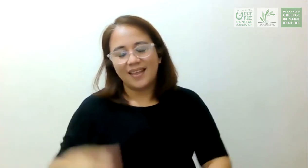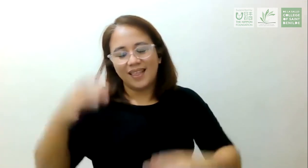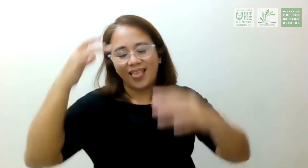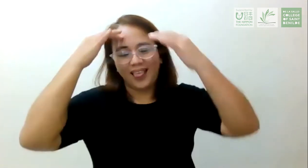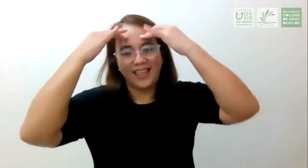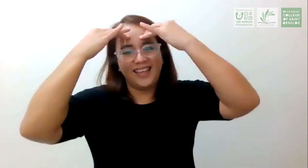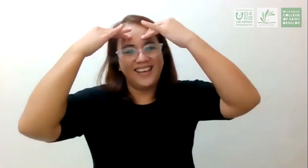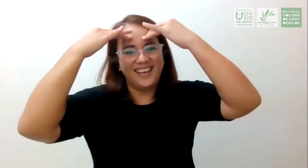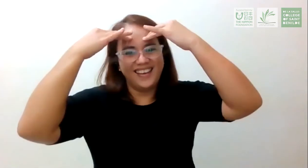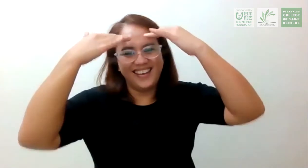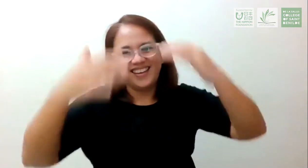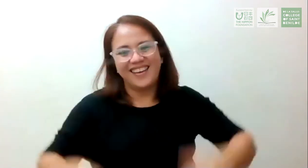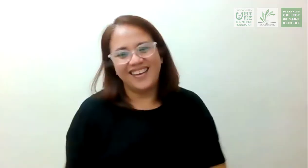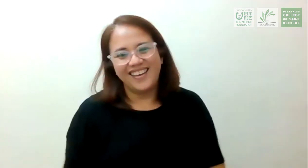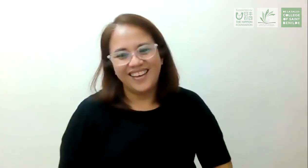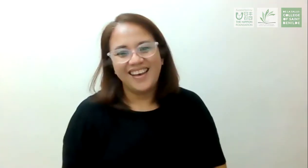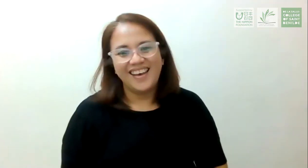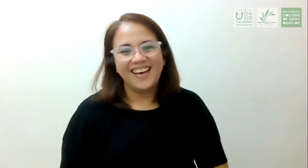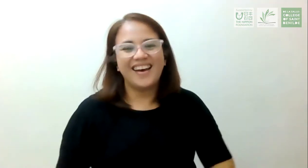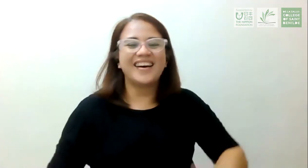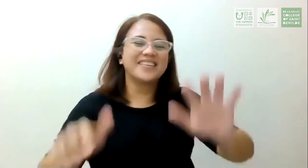overload. That's okay. So's mine.